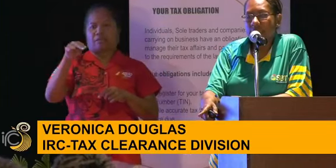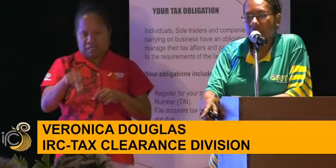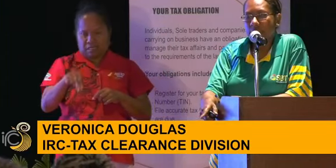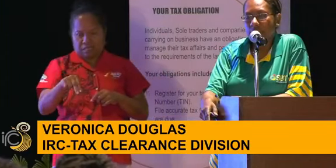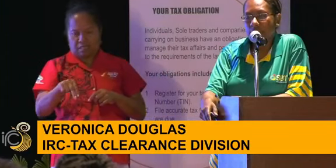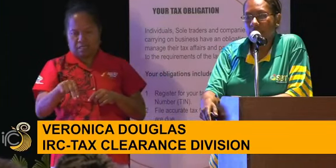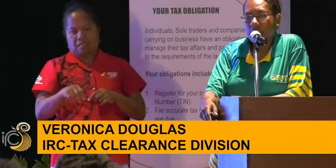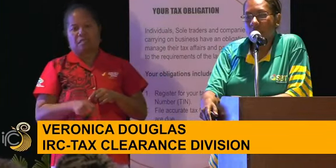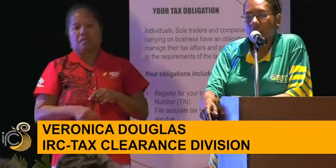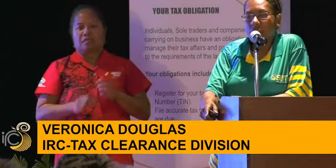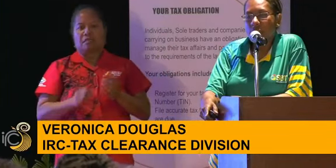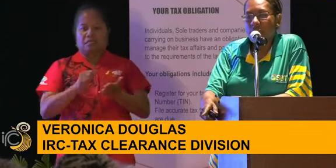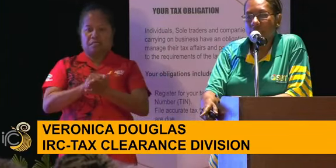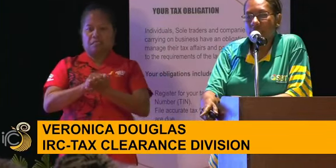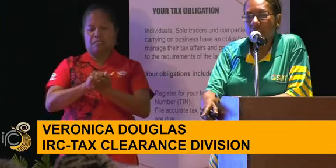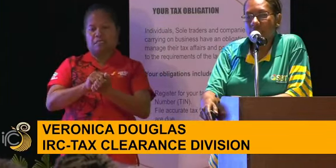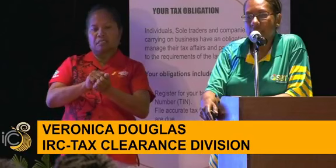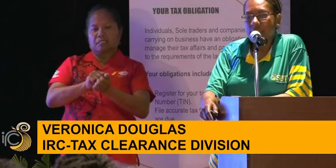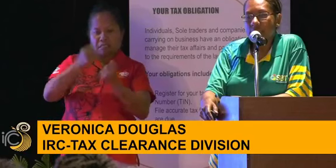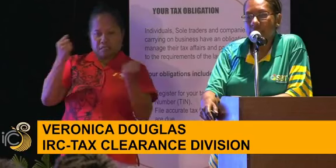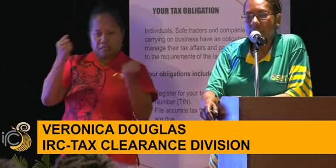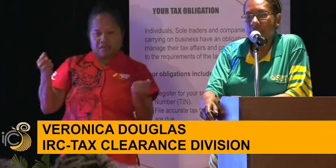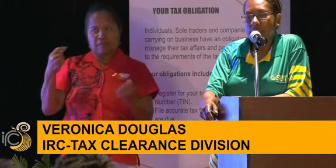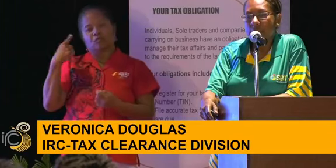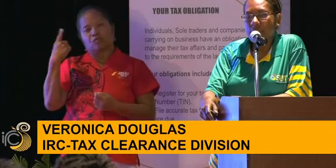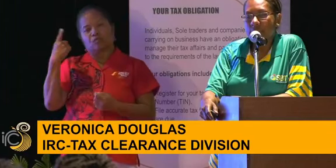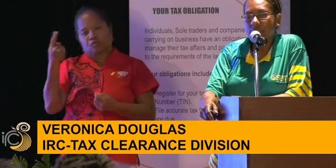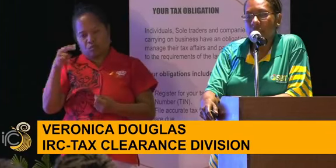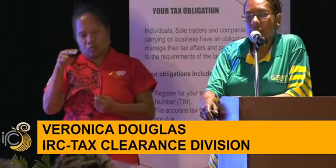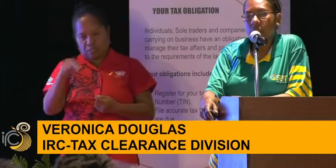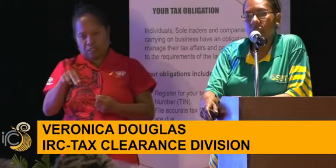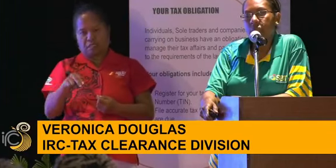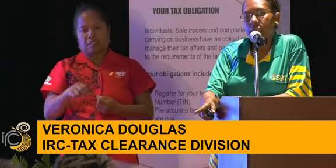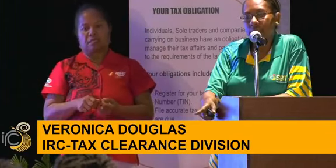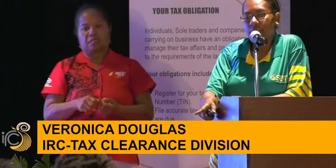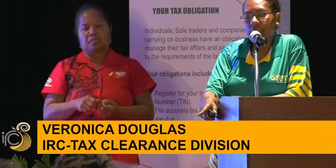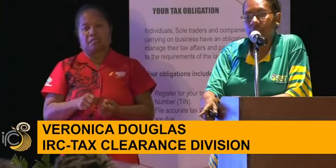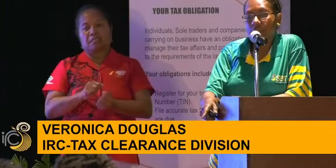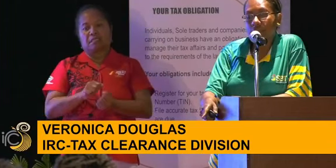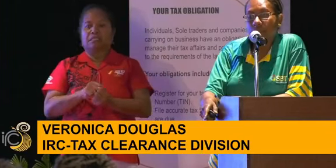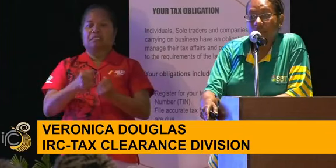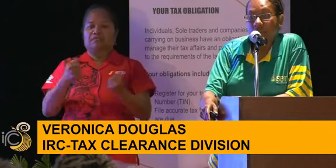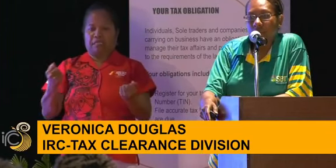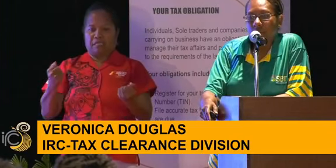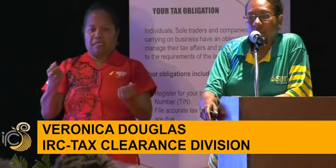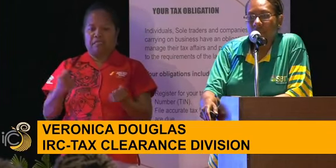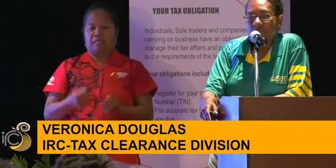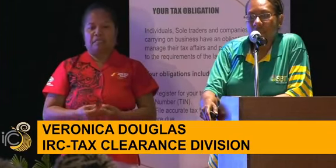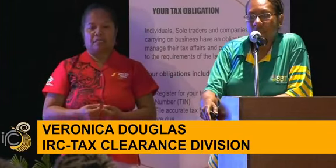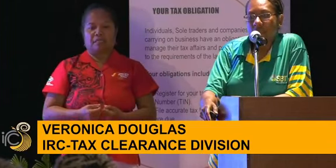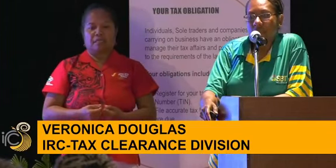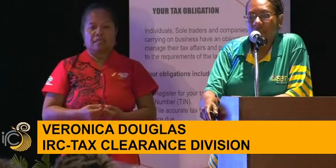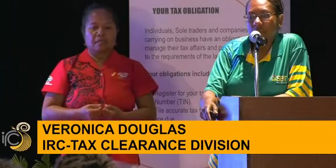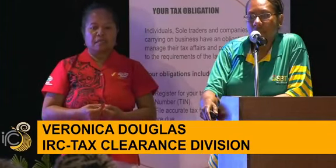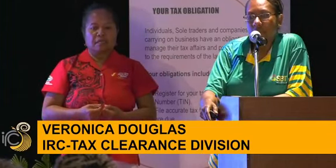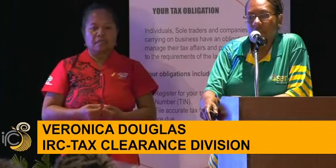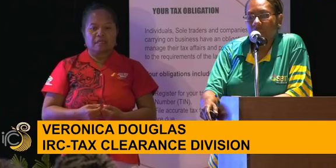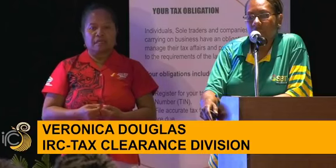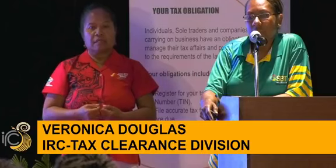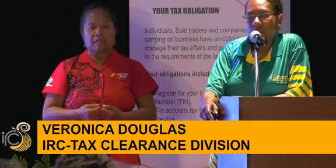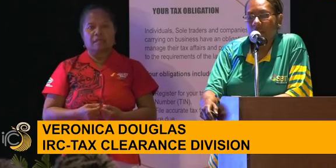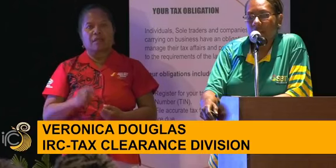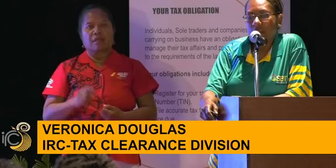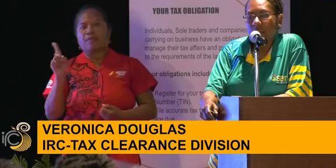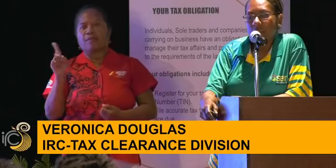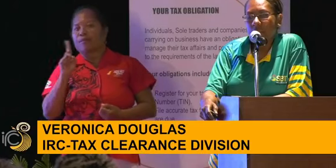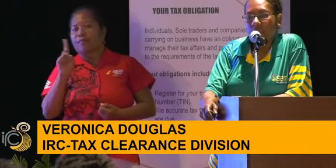clearance certificate, who needs a tax clearance certificate, when you need, what the required